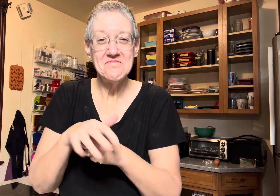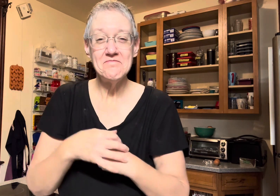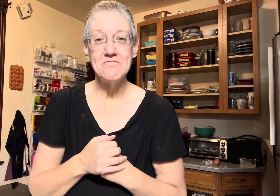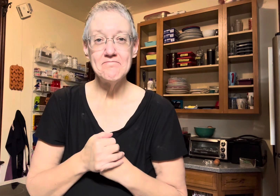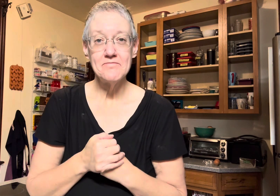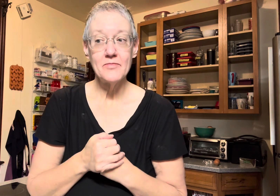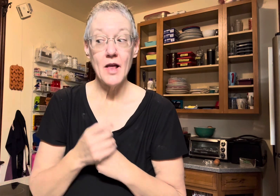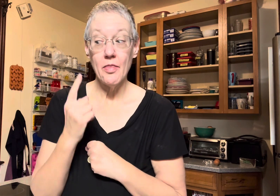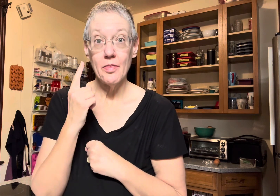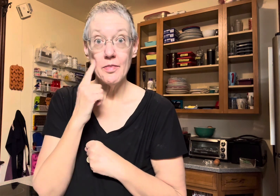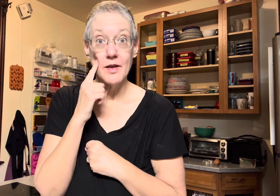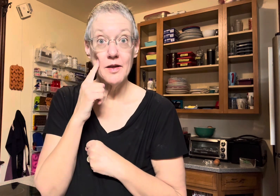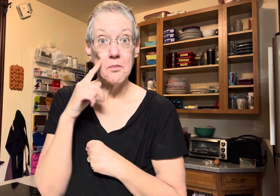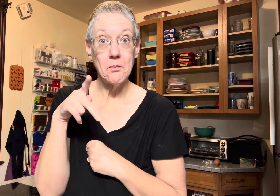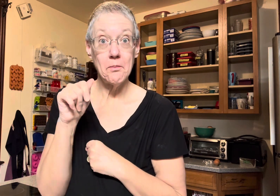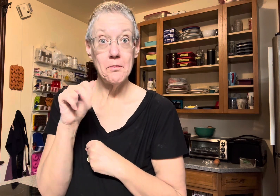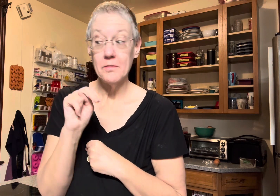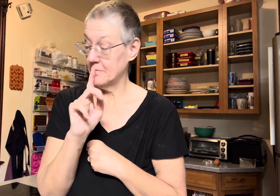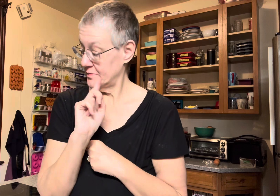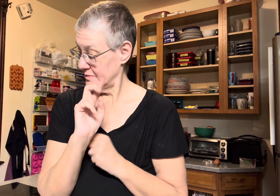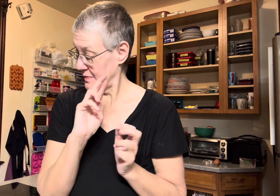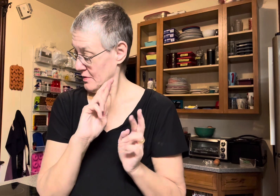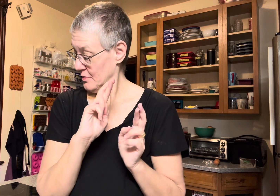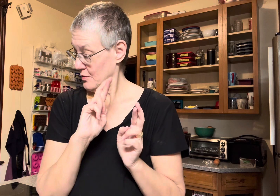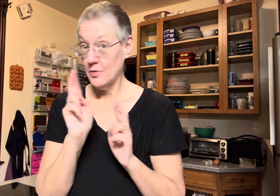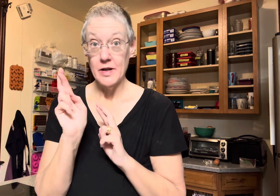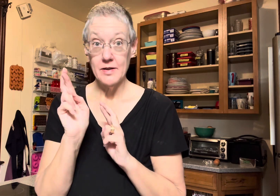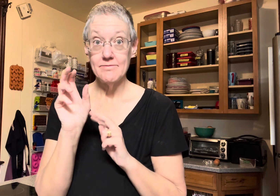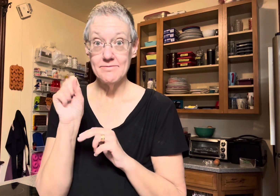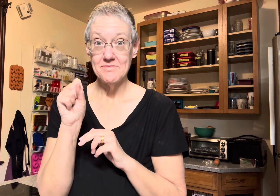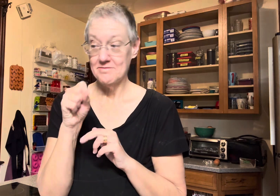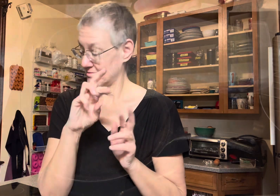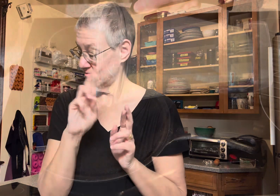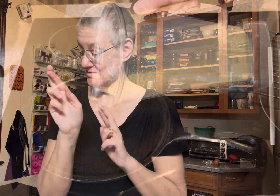enough. I think the pan is ready.